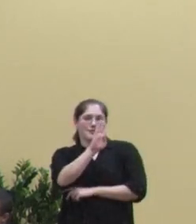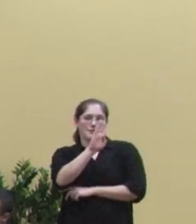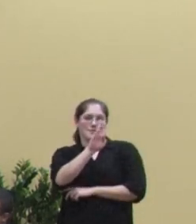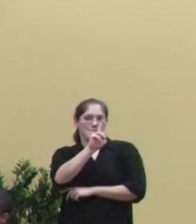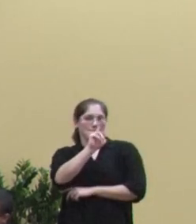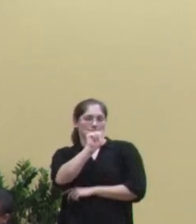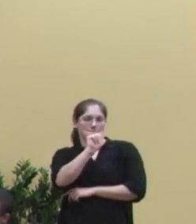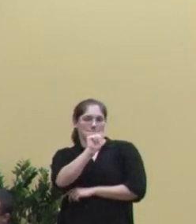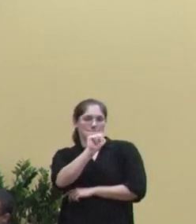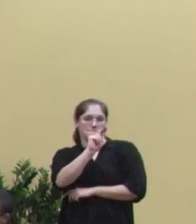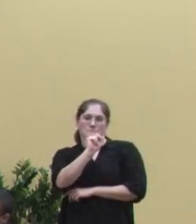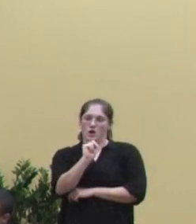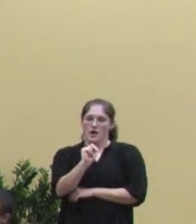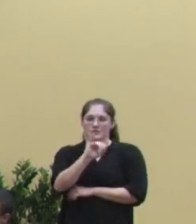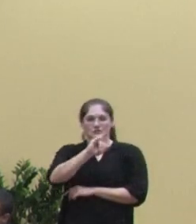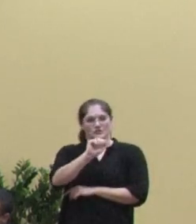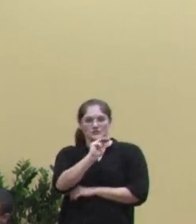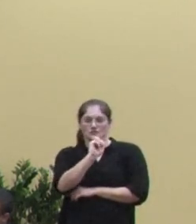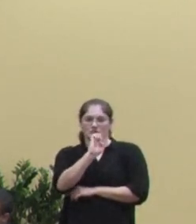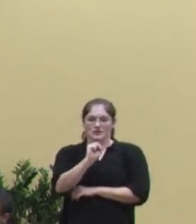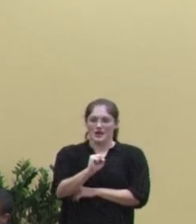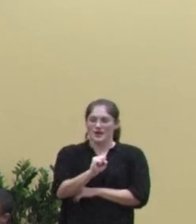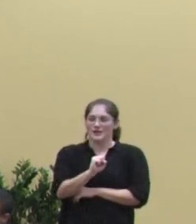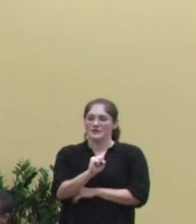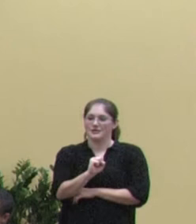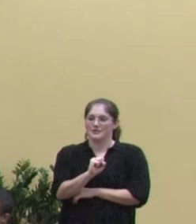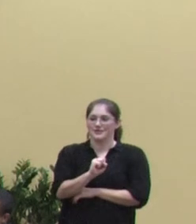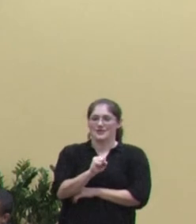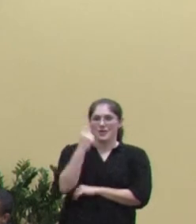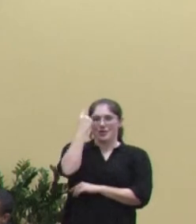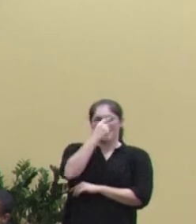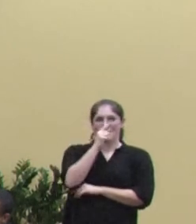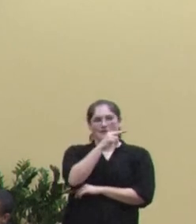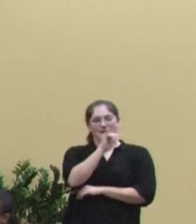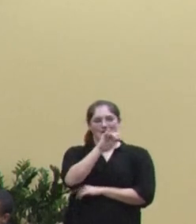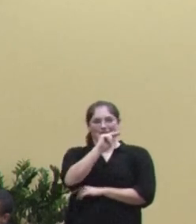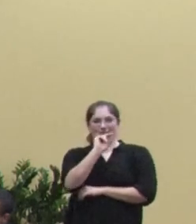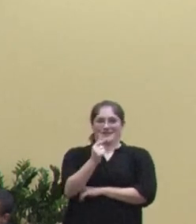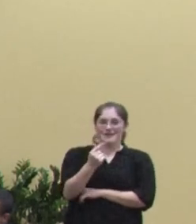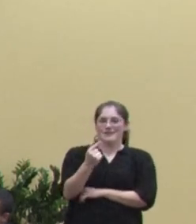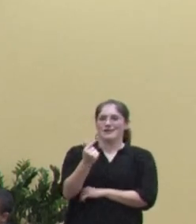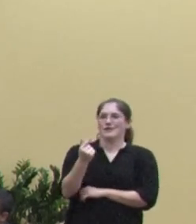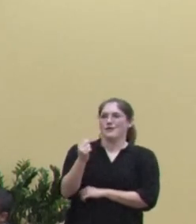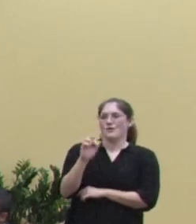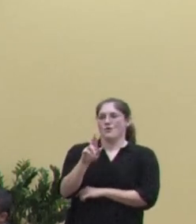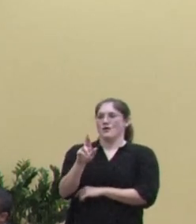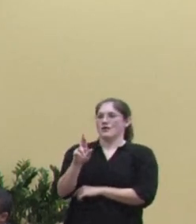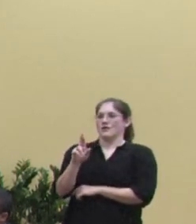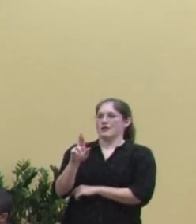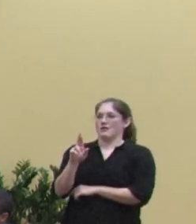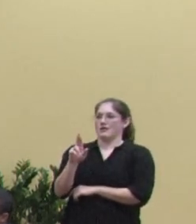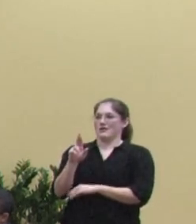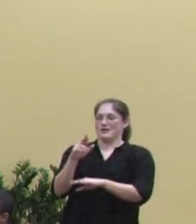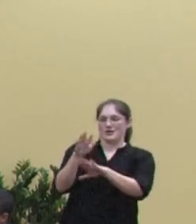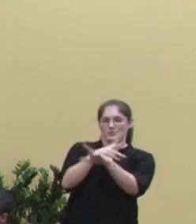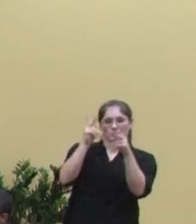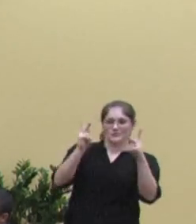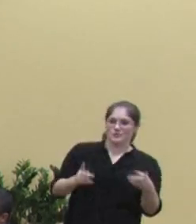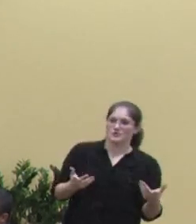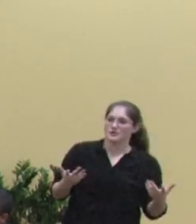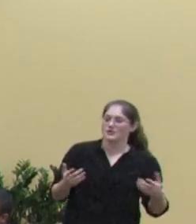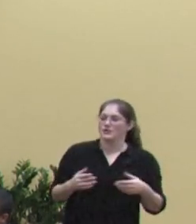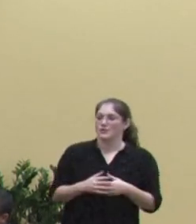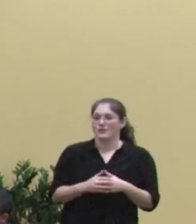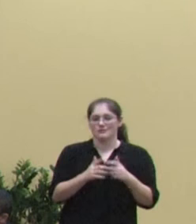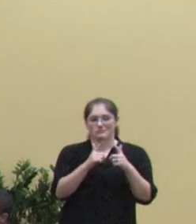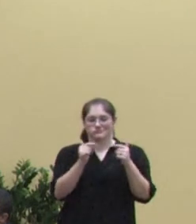like when you said King yesterday, that's kind of what clicks. You think King, or you think a rapper, or you think something of